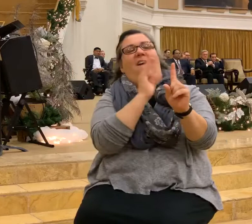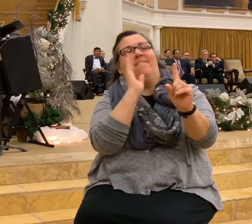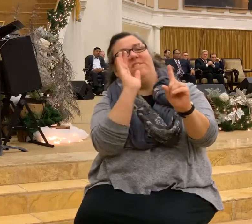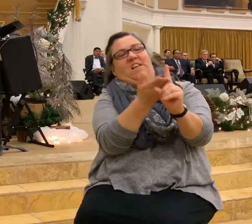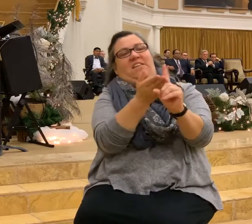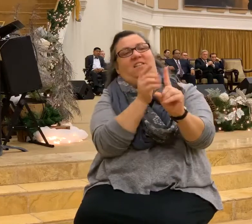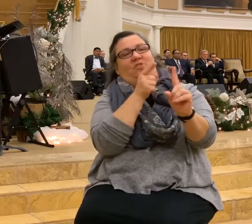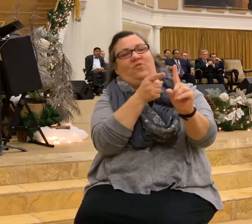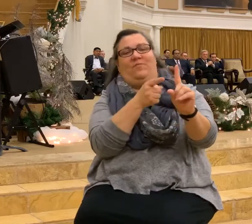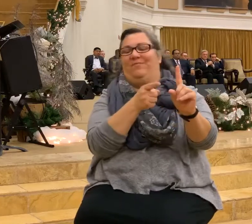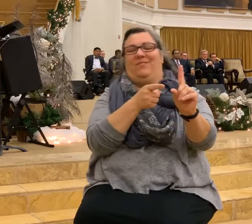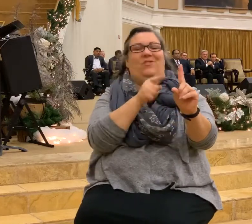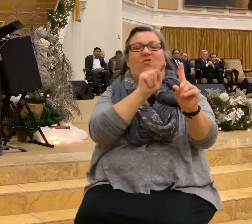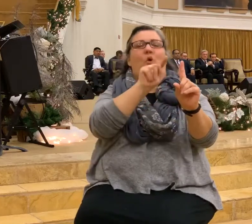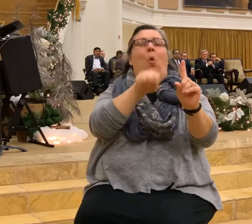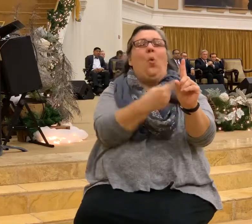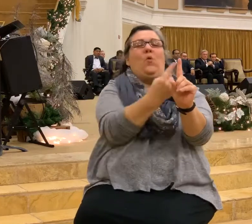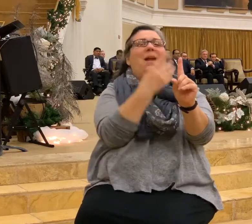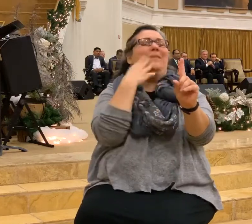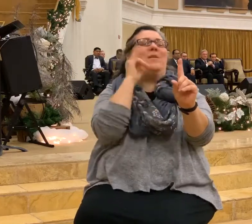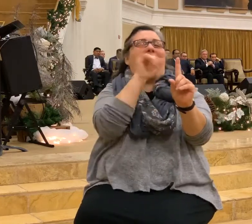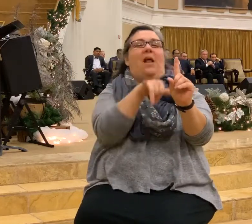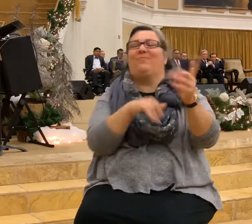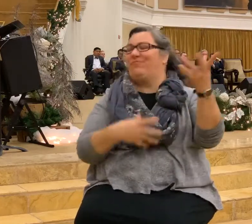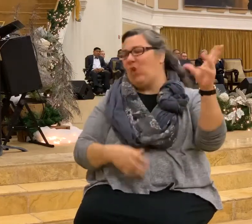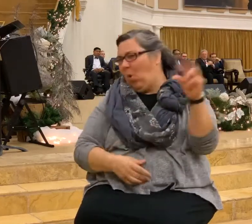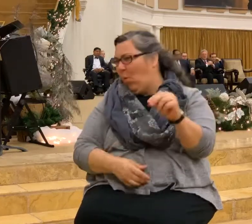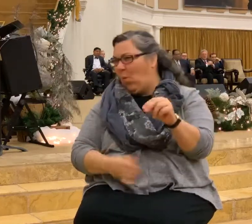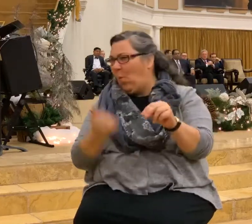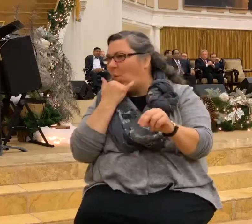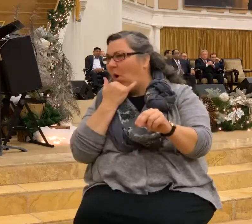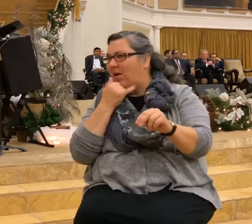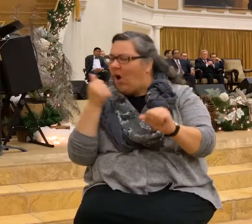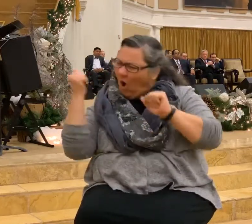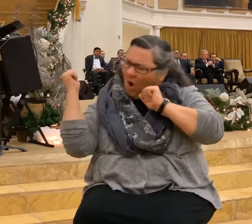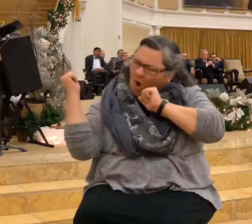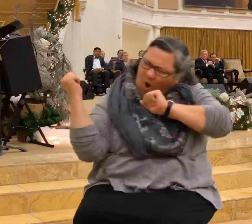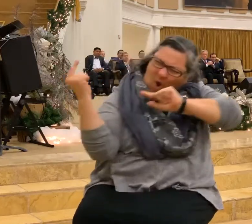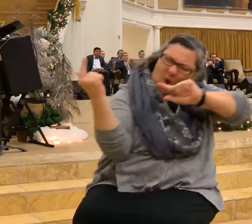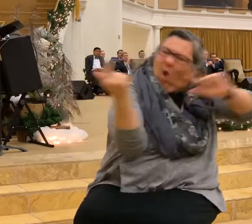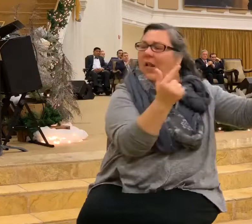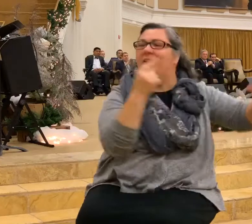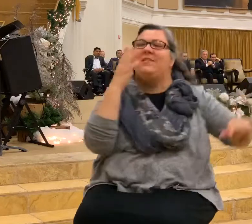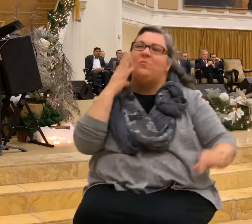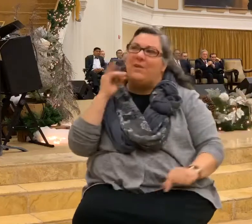there. I think we got 100% cooperation for that.